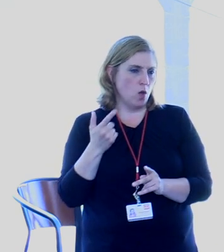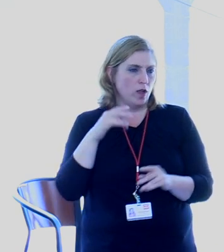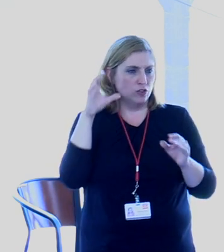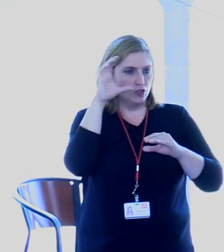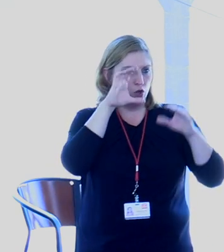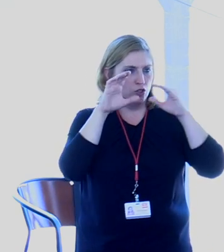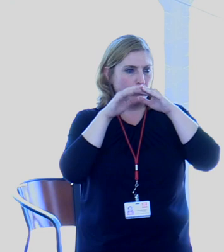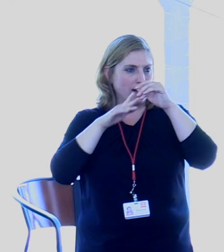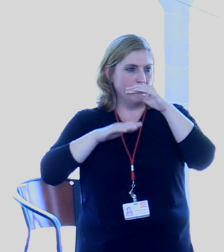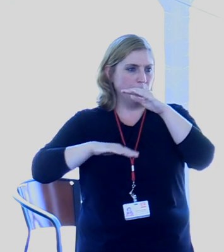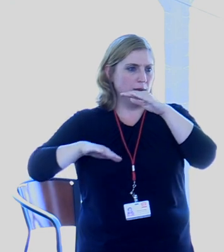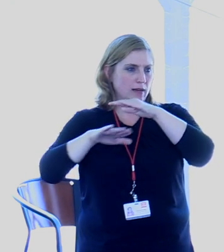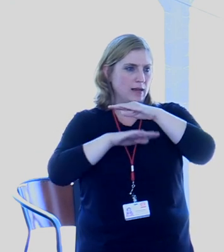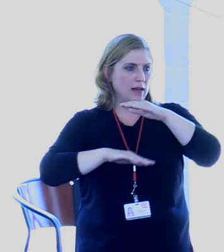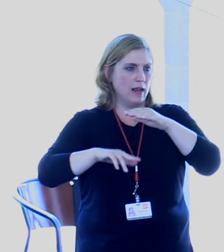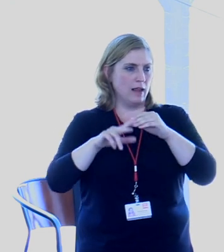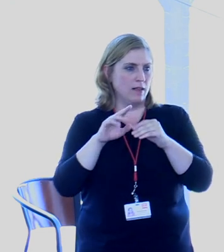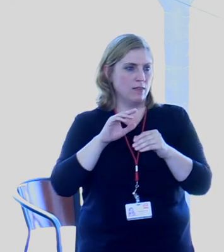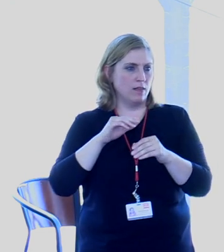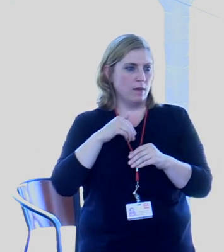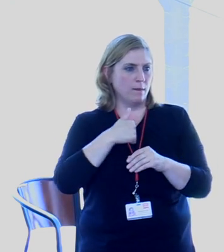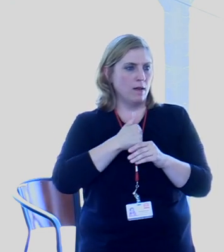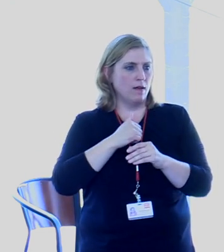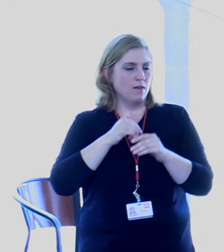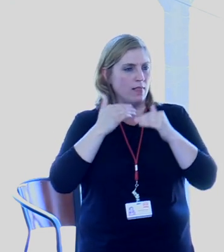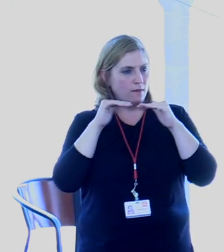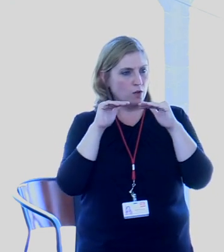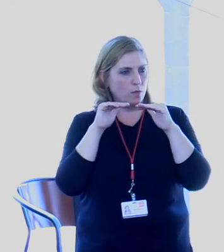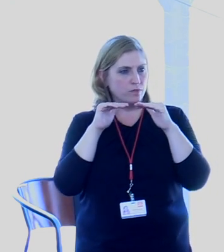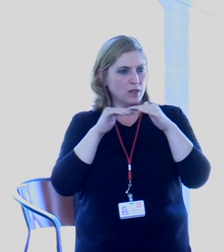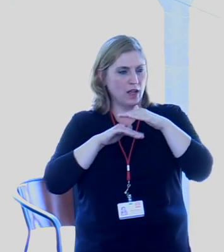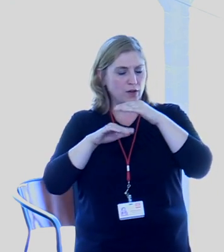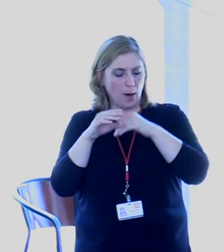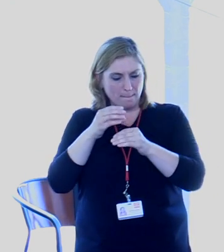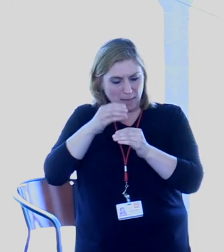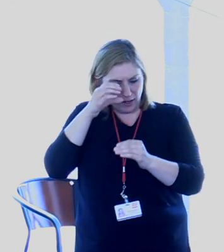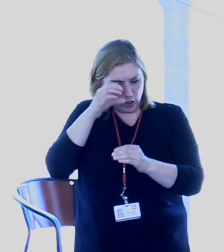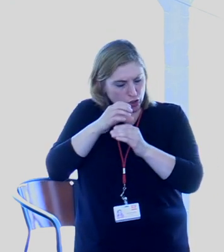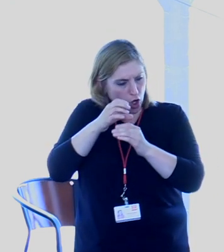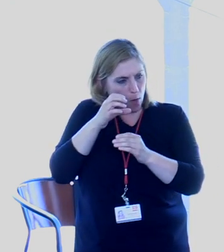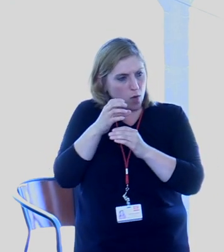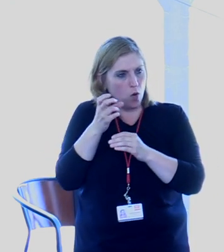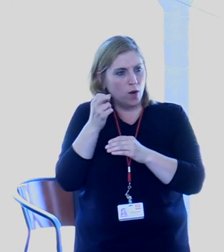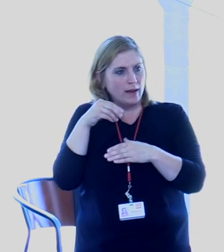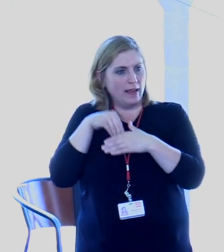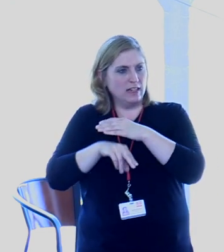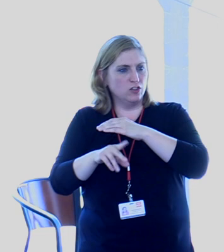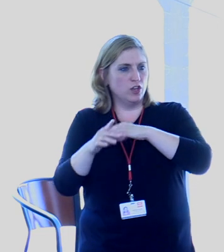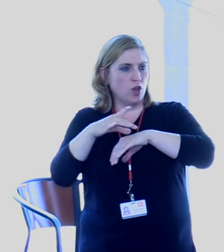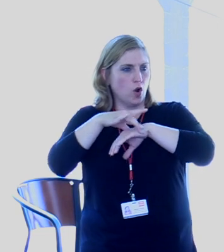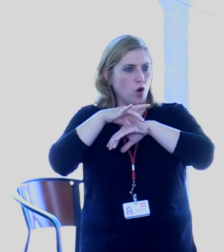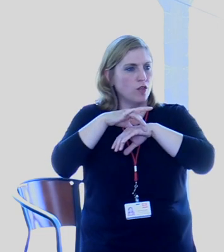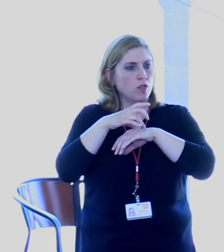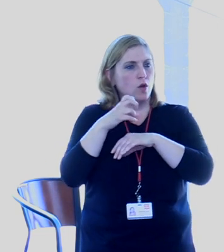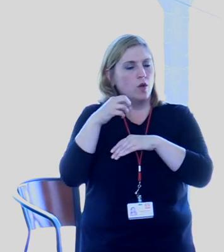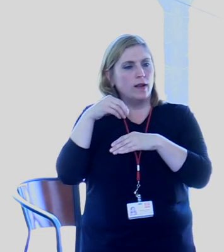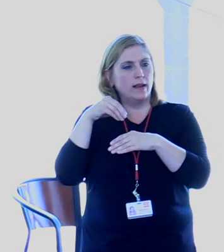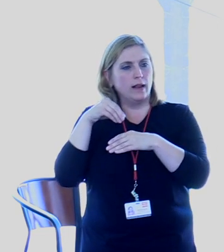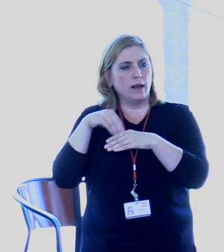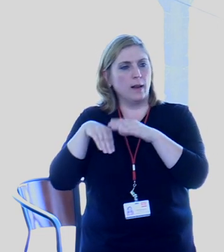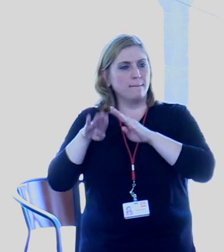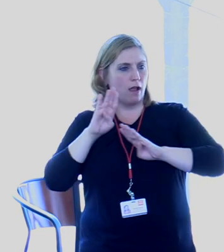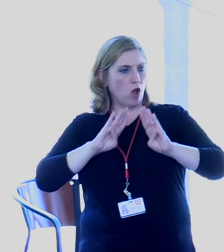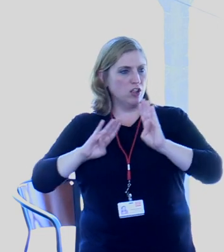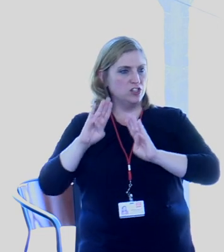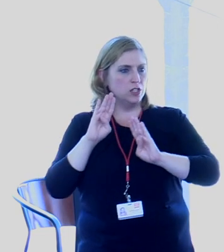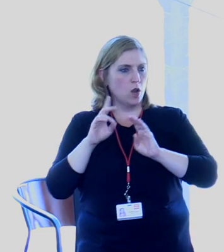search beneath the personal level, which is to say we can search under a microscope, we can search in the earth, we can search in